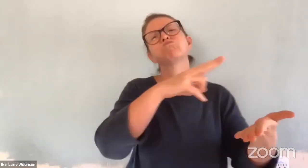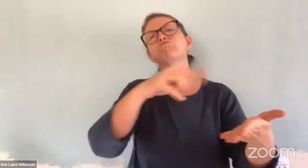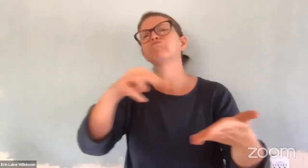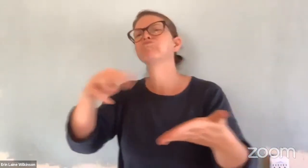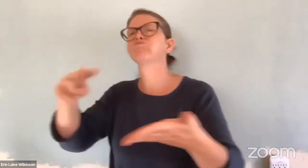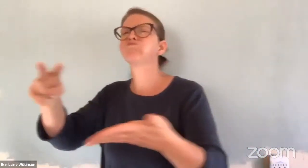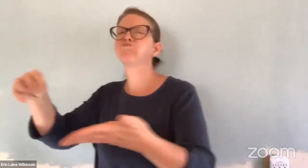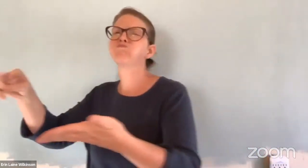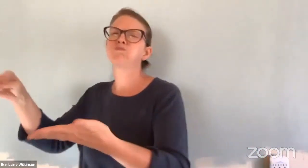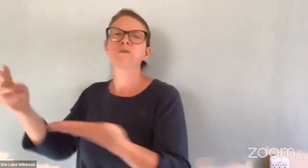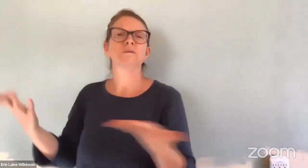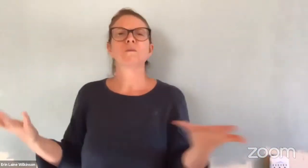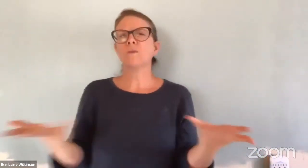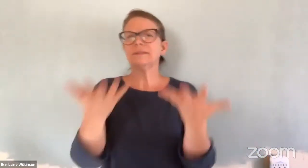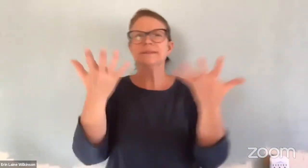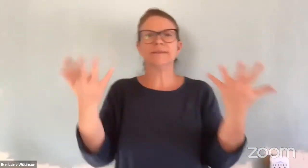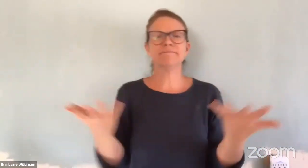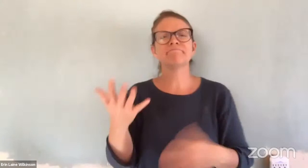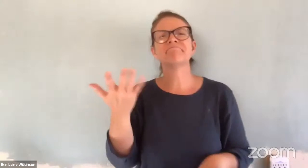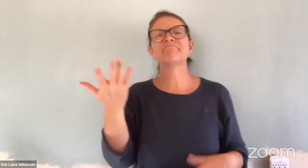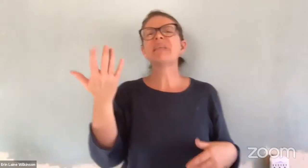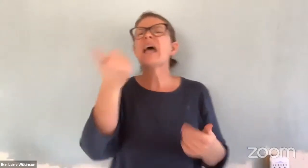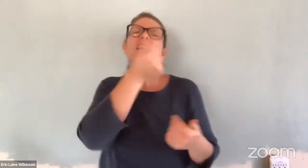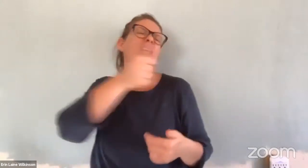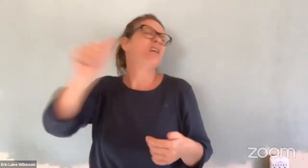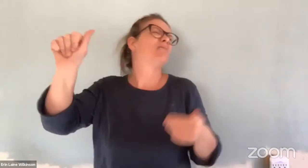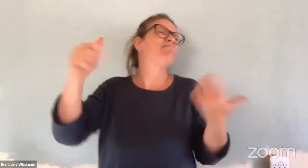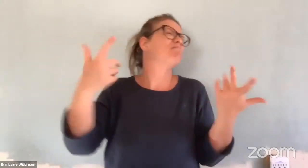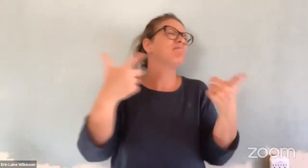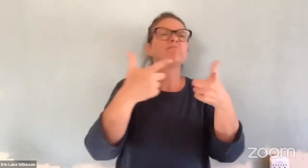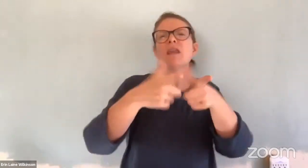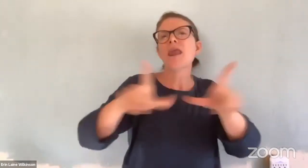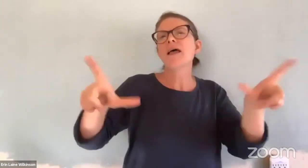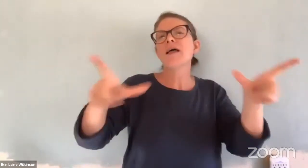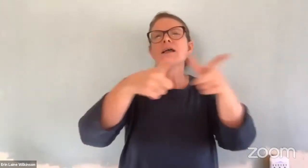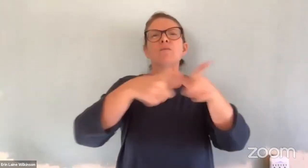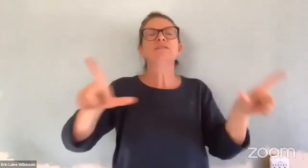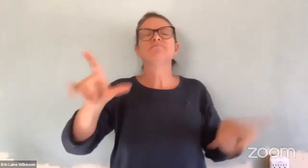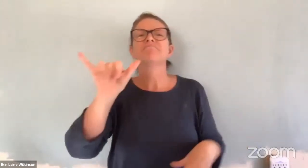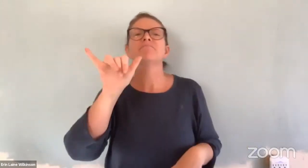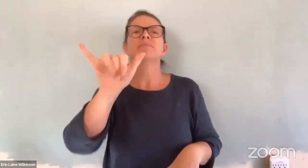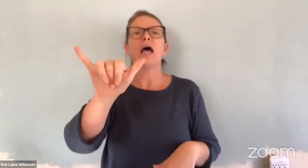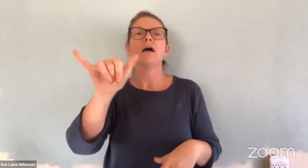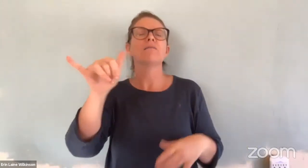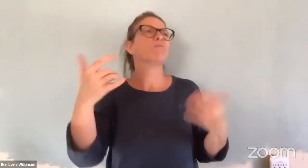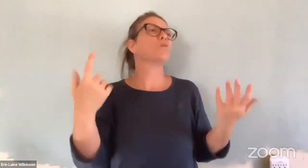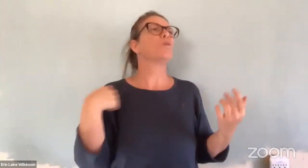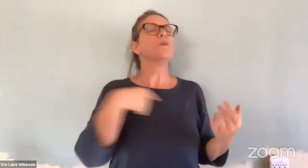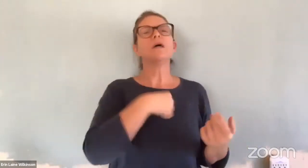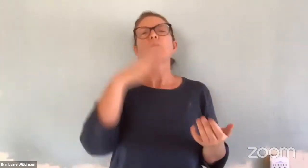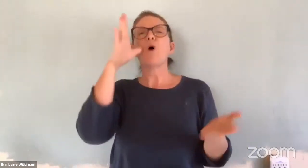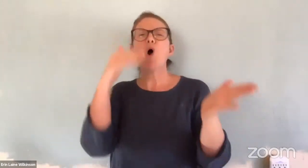talk about here. Anytime you take a look at any research that's been done in sign languages,